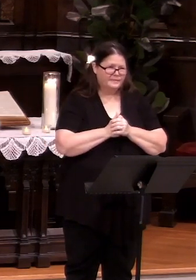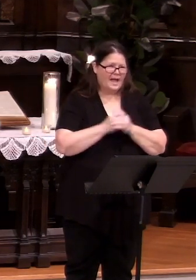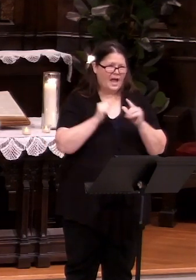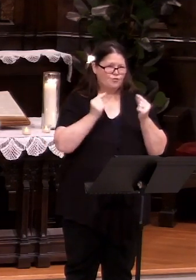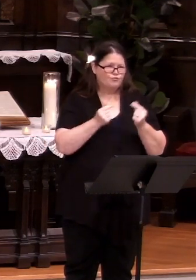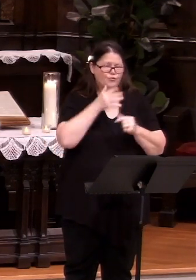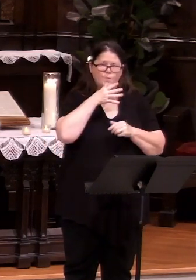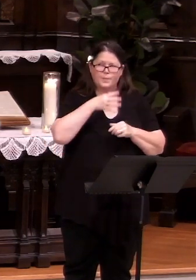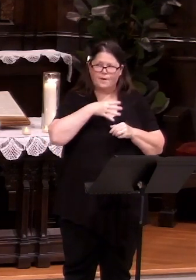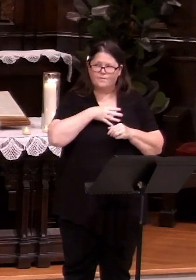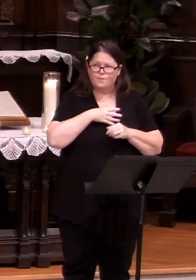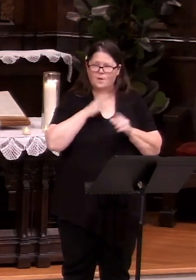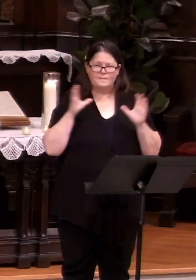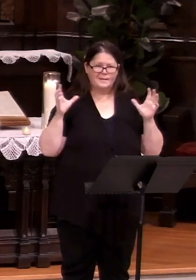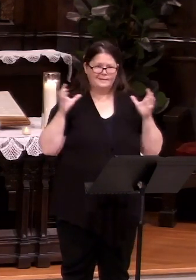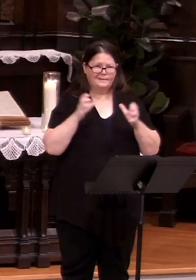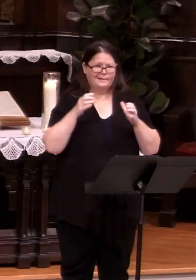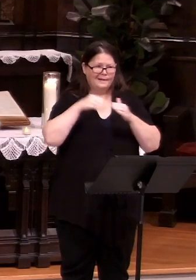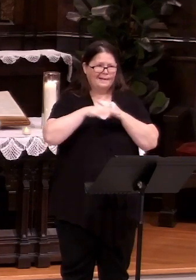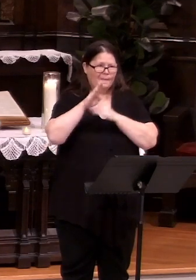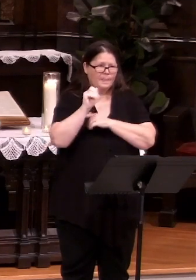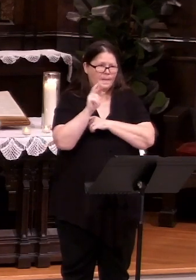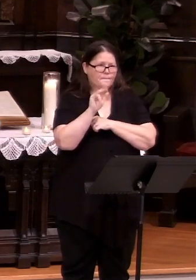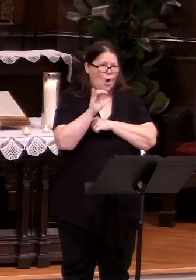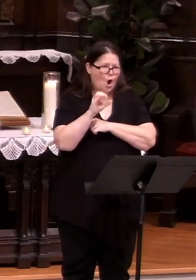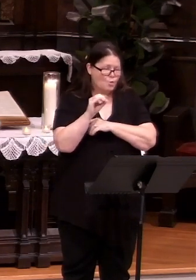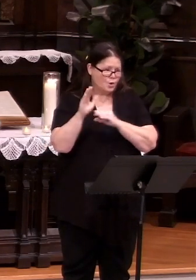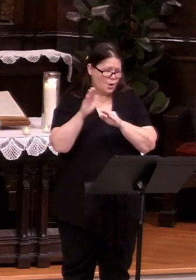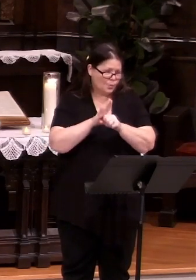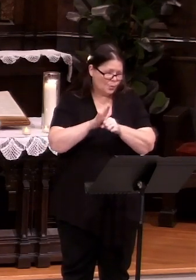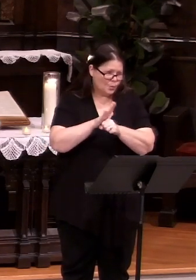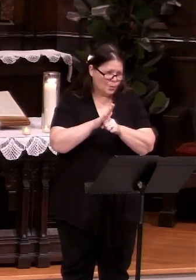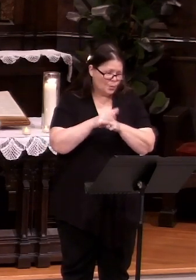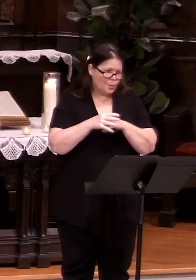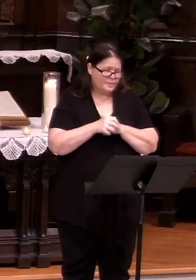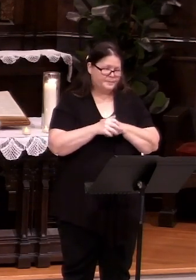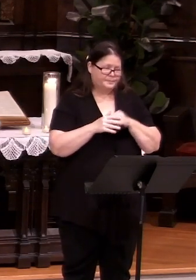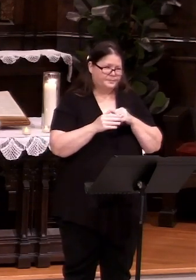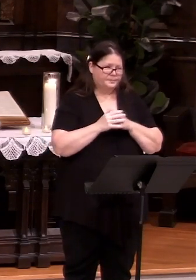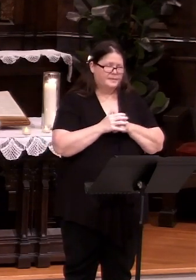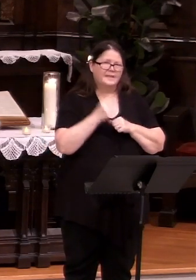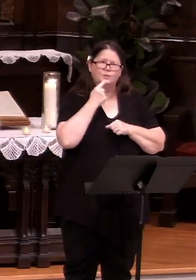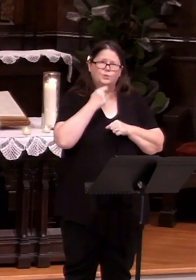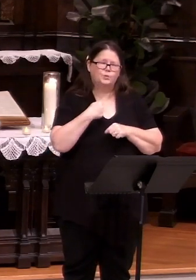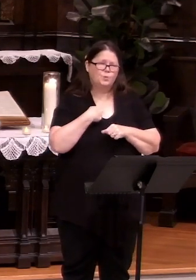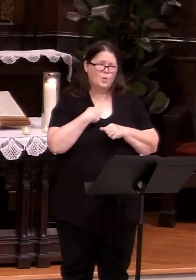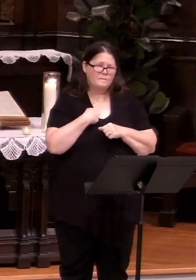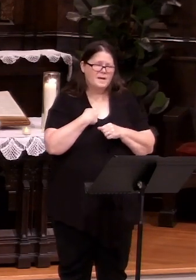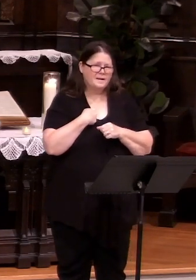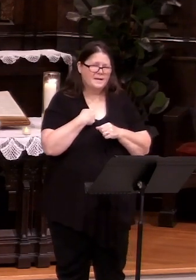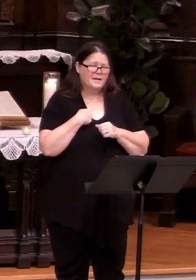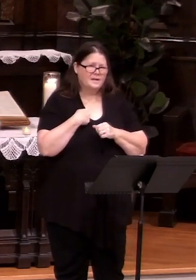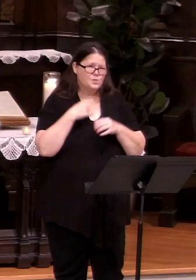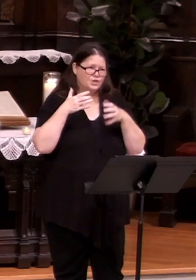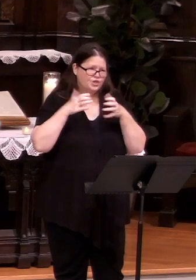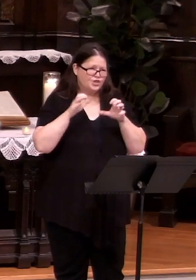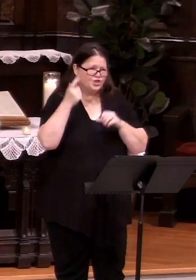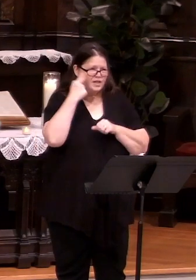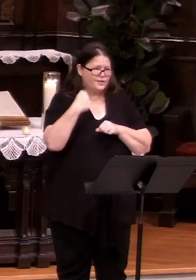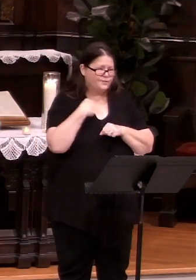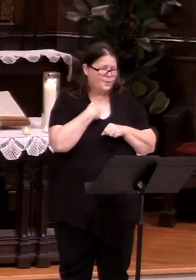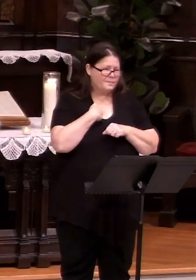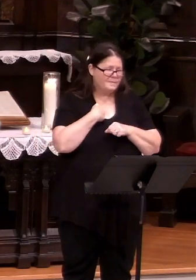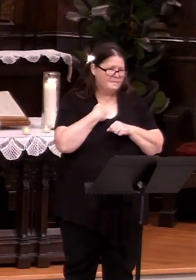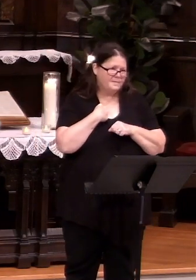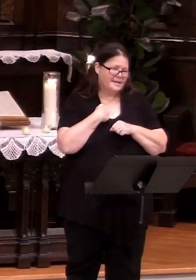women in the barrio to welcome me to Guasmo Sur. They told me it was a chance for me to share